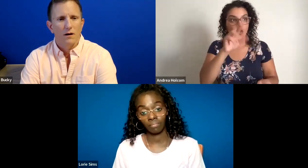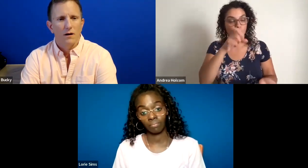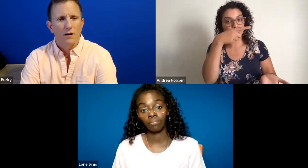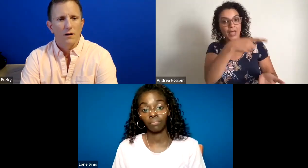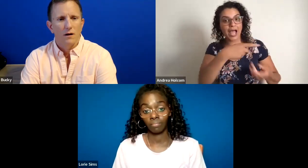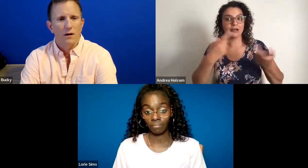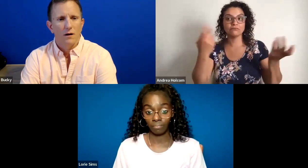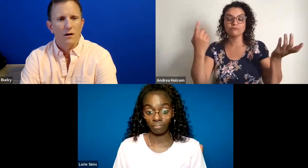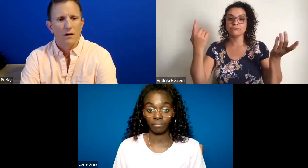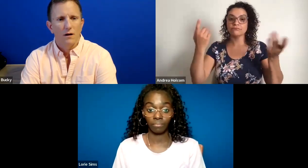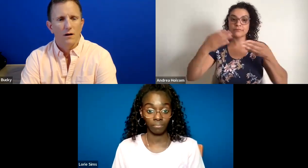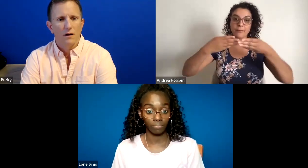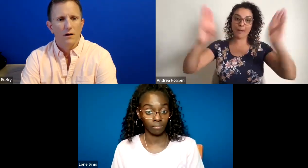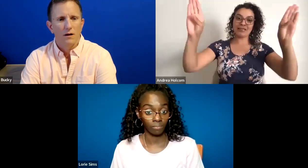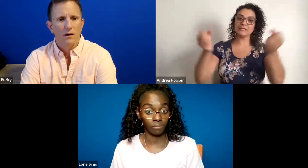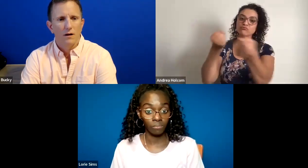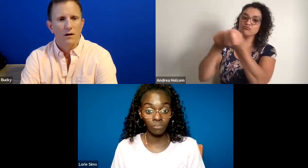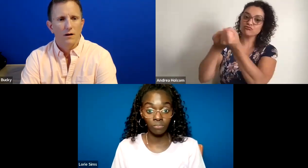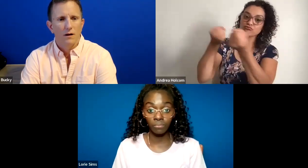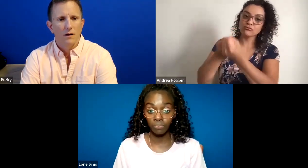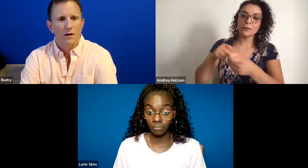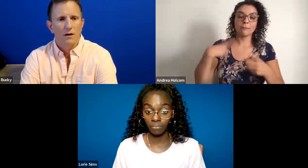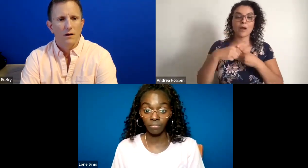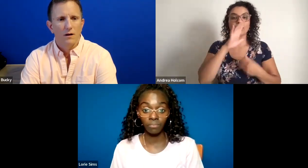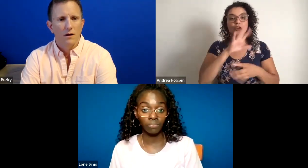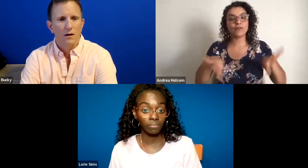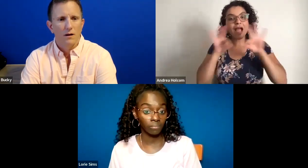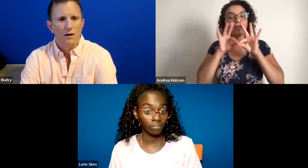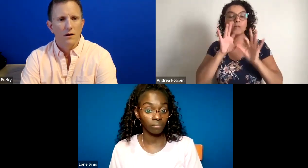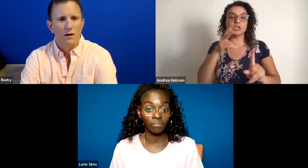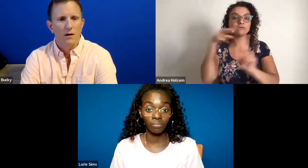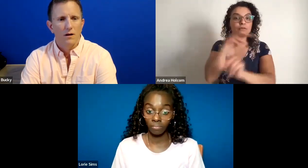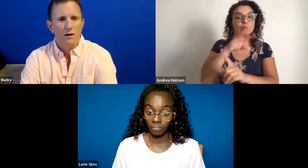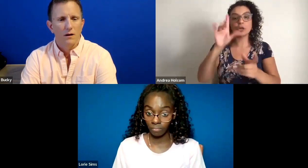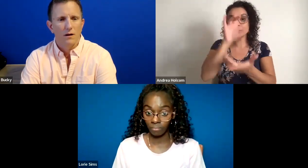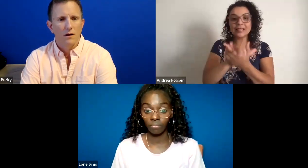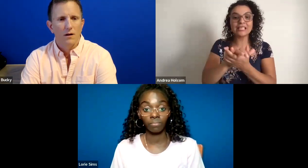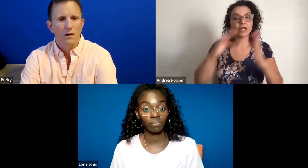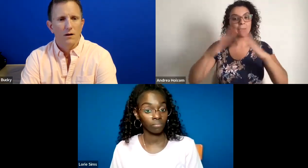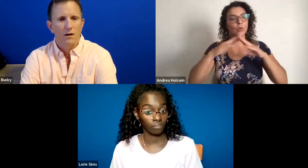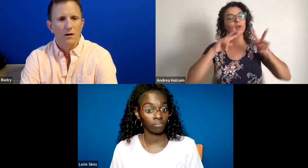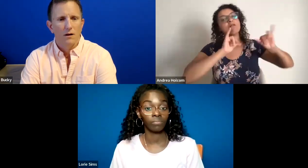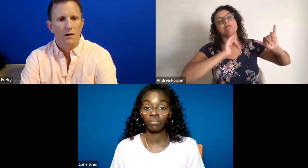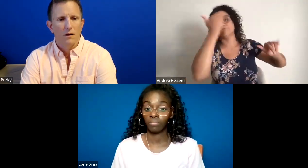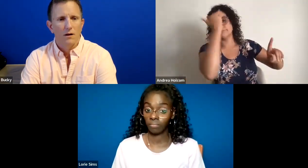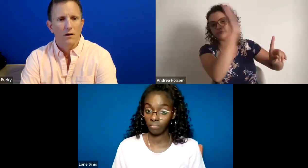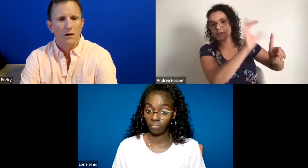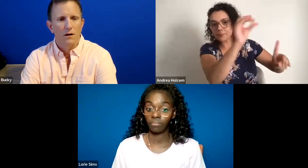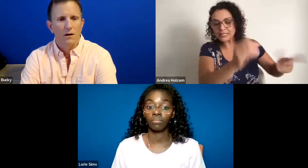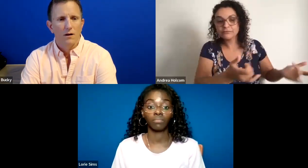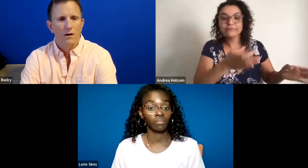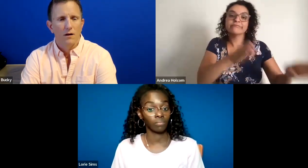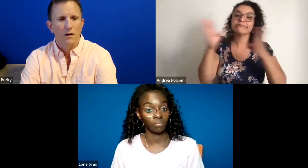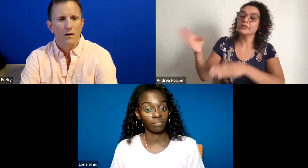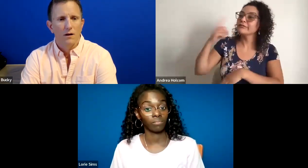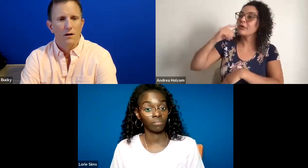Like Linguabee as an agency, for example, you know, are we publicly supporting? What are the values? What are their beliefs?